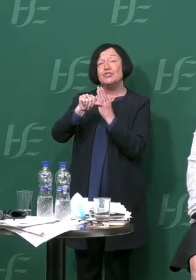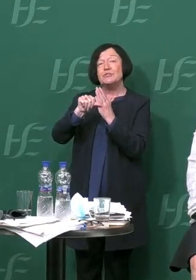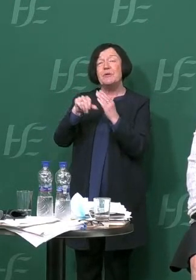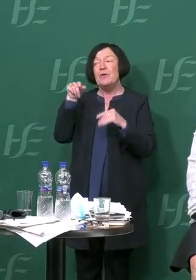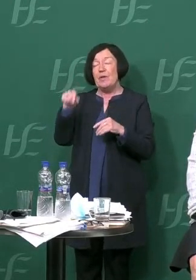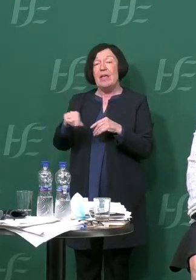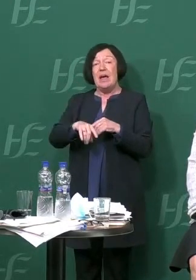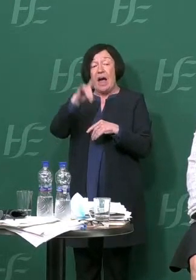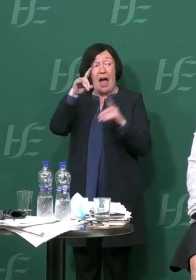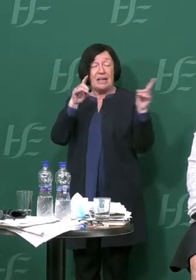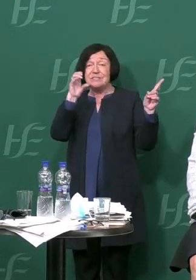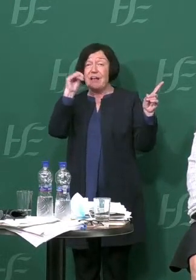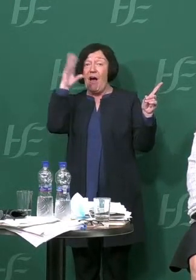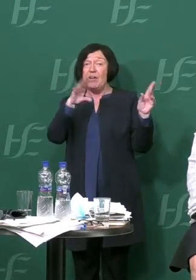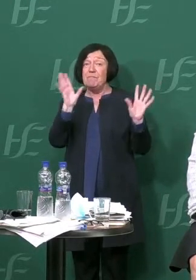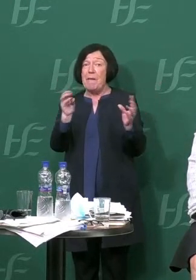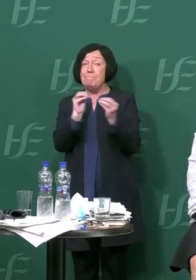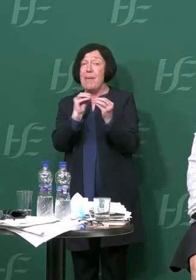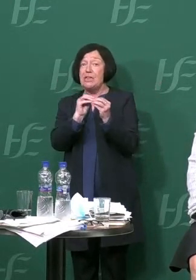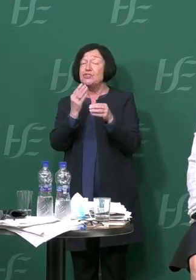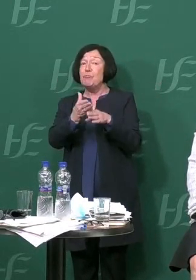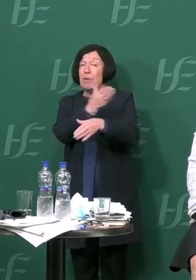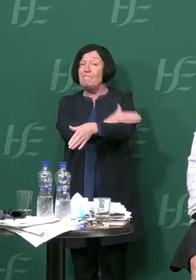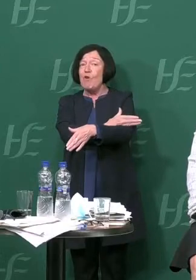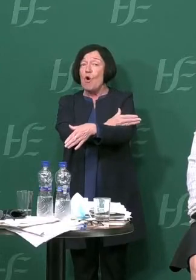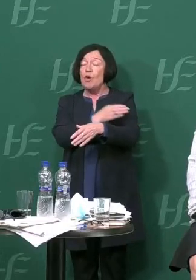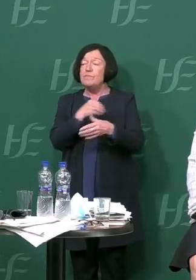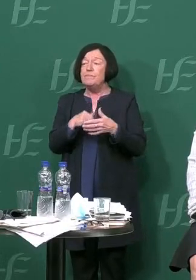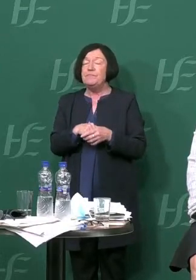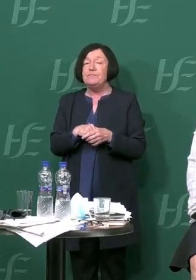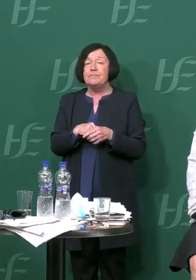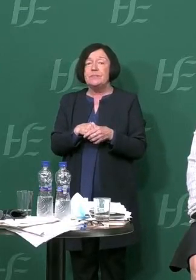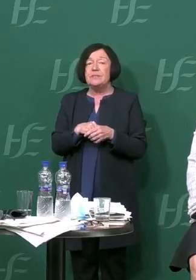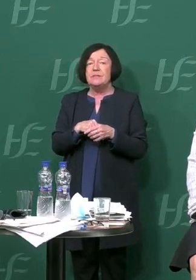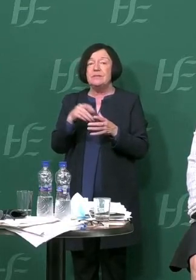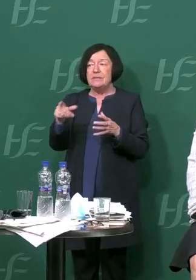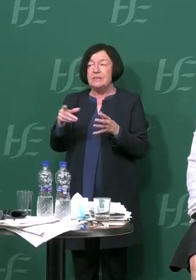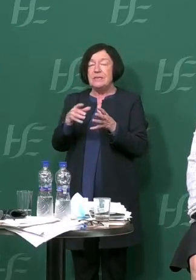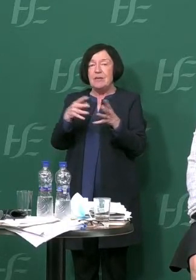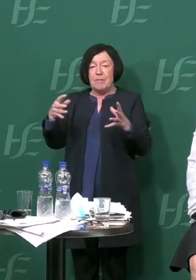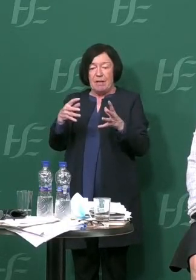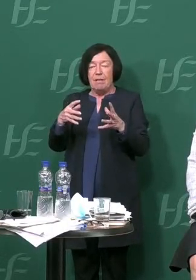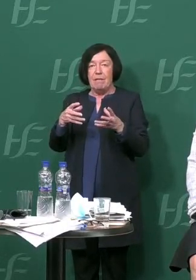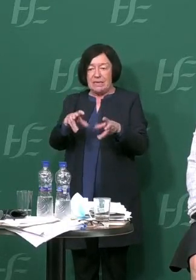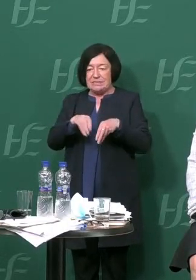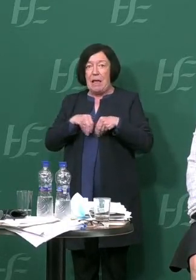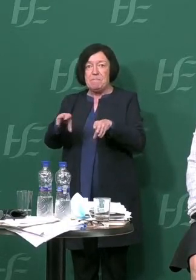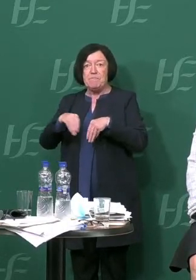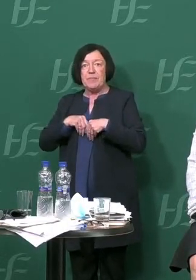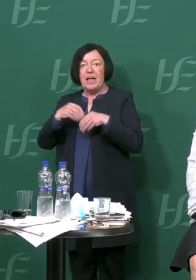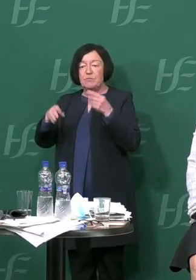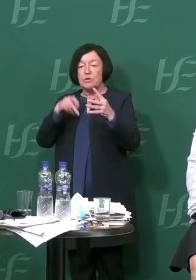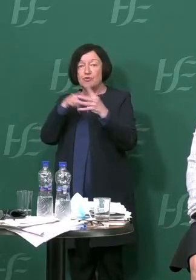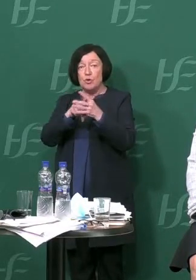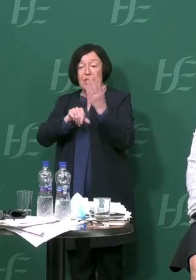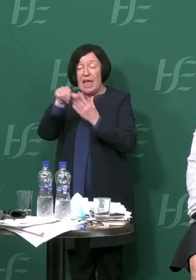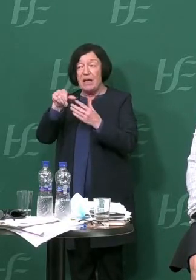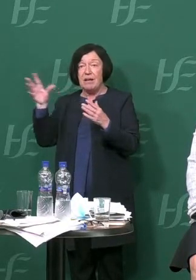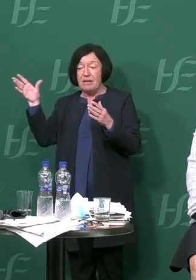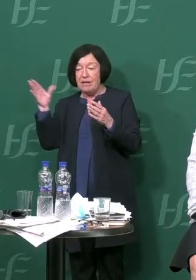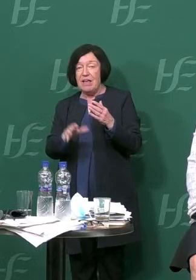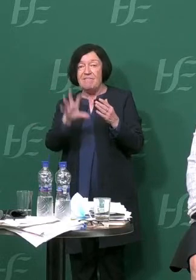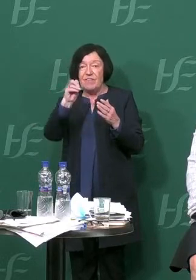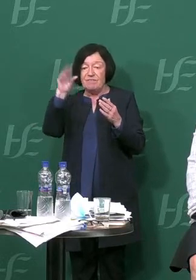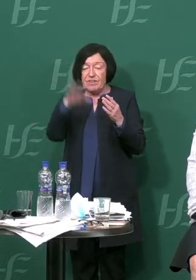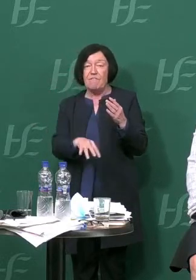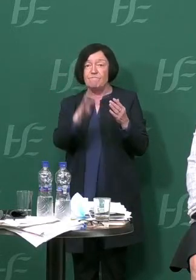ages, and Colm Henry touched on this earlier on, more vulnerable, massive quick uptake. As we've gone down through the ages, particularly as we've gone down